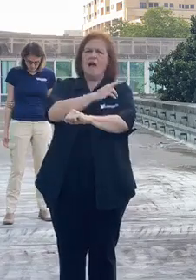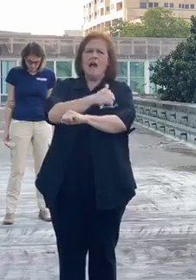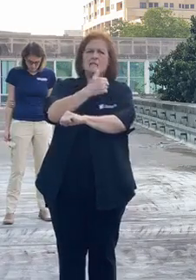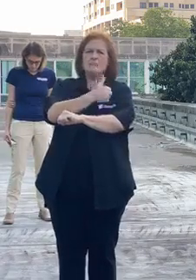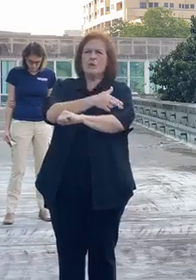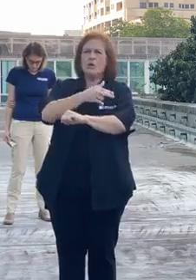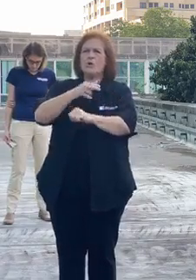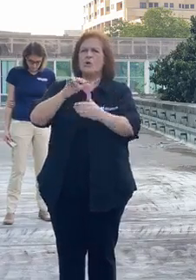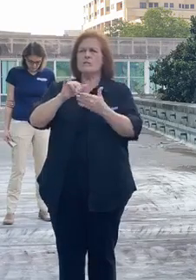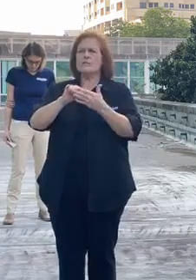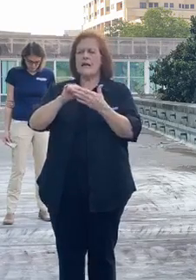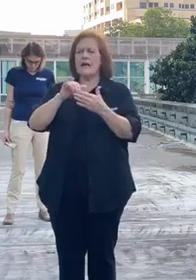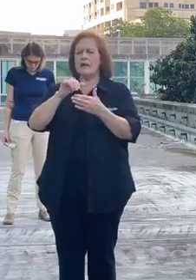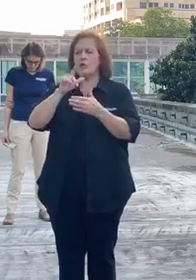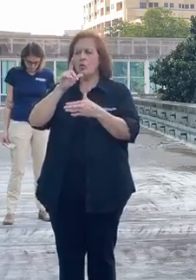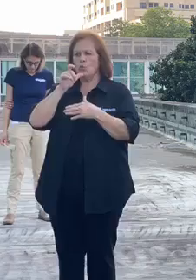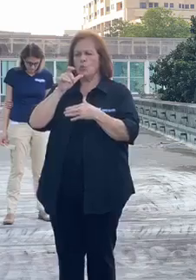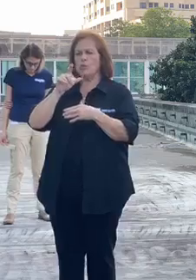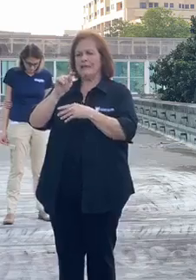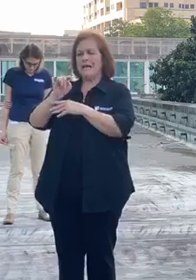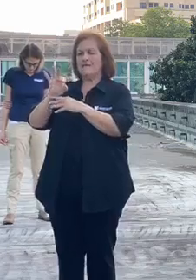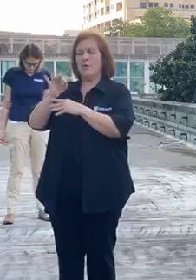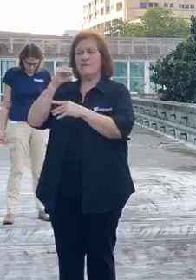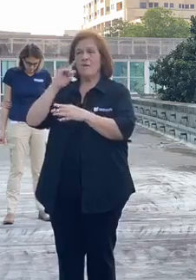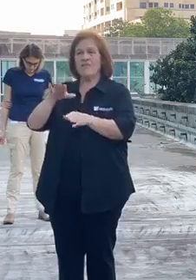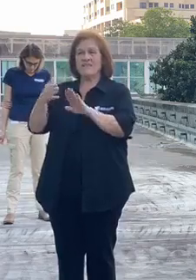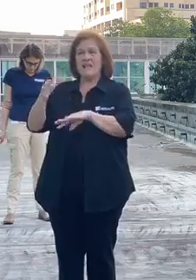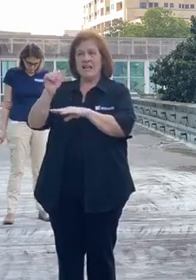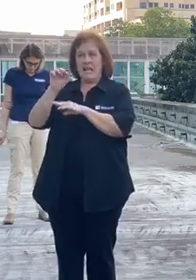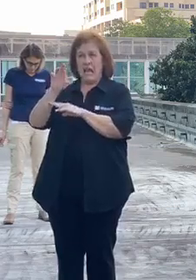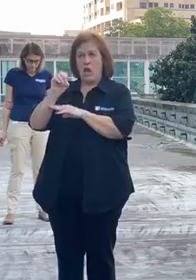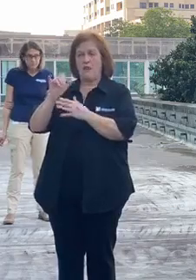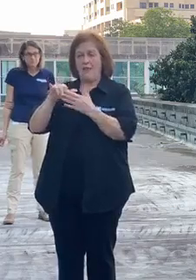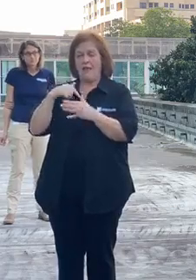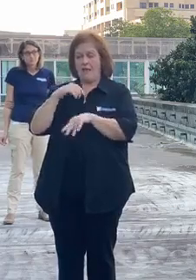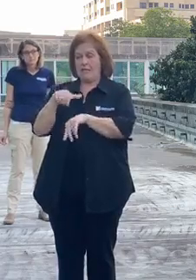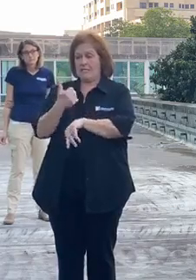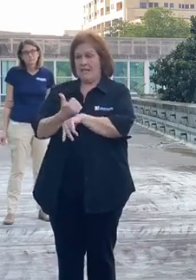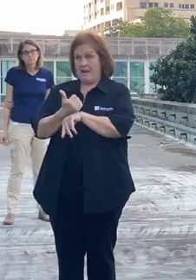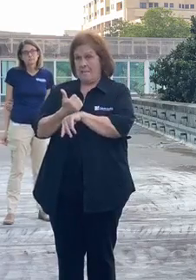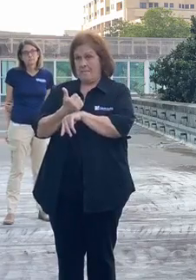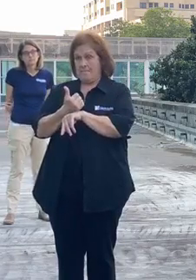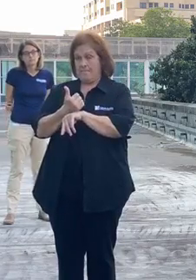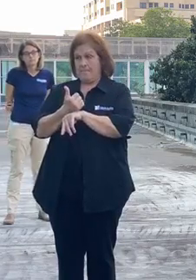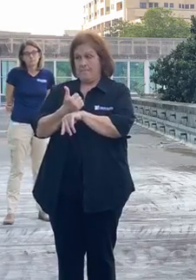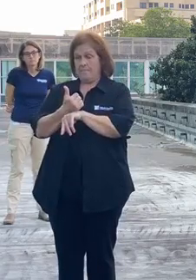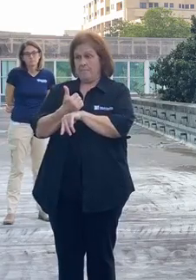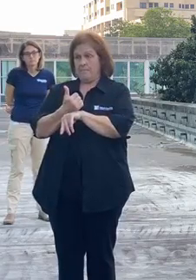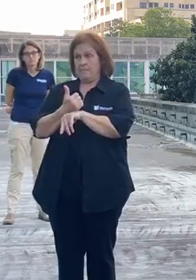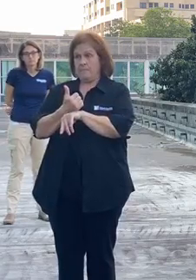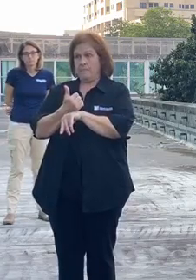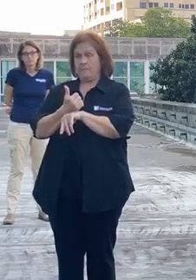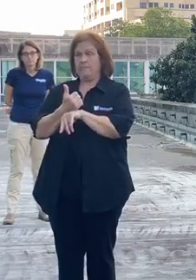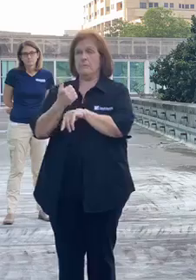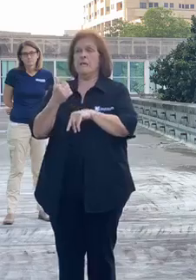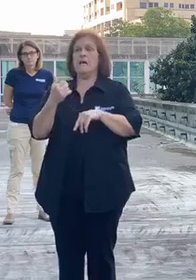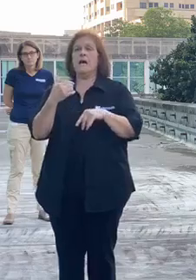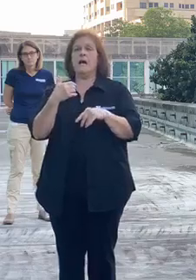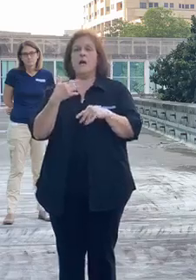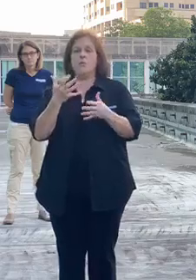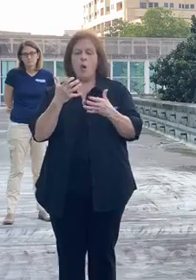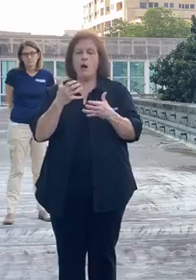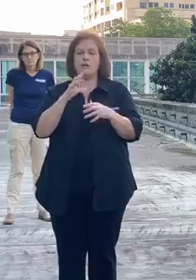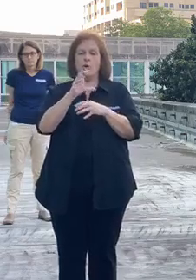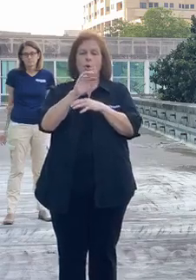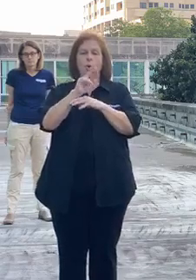mortuaries that hold death care task force that I stood up several weeks ago, working with them to allow